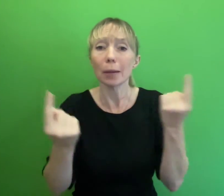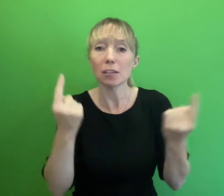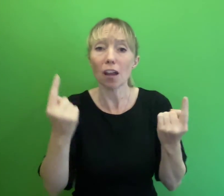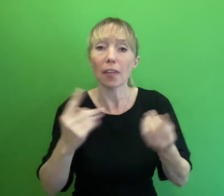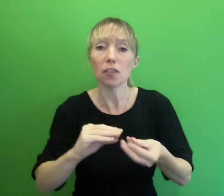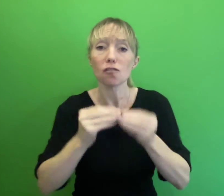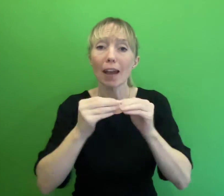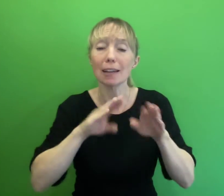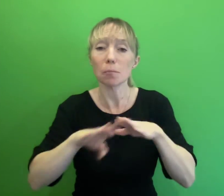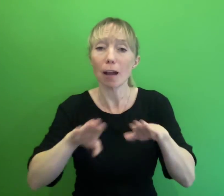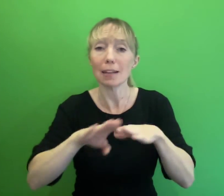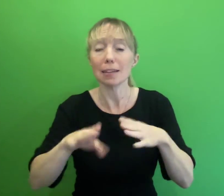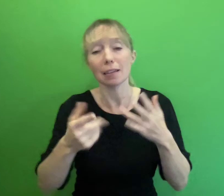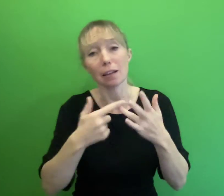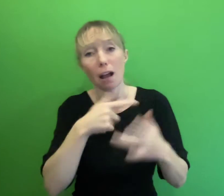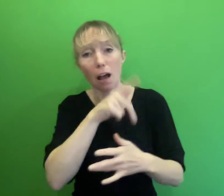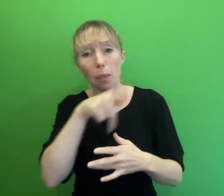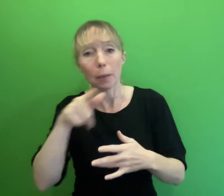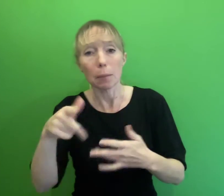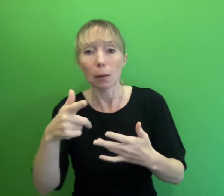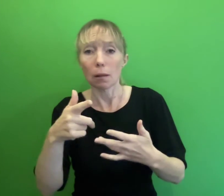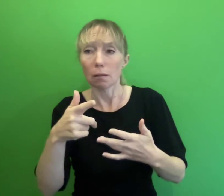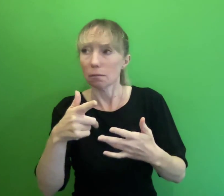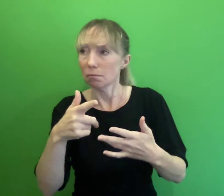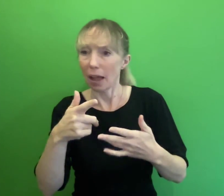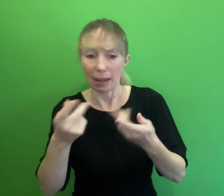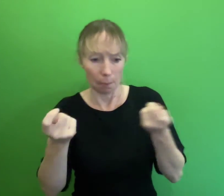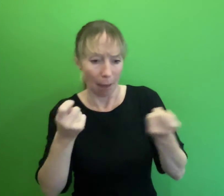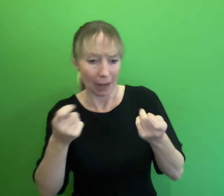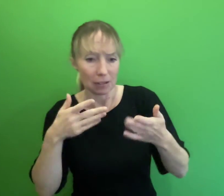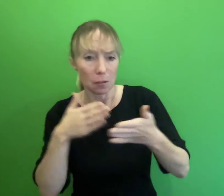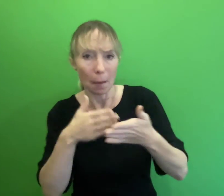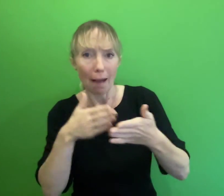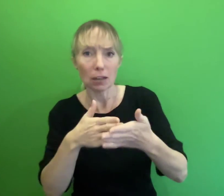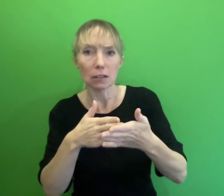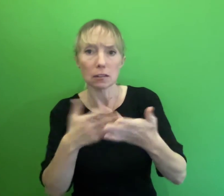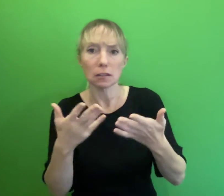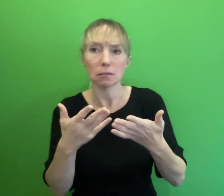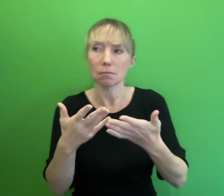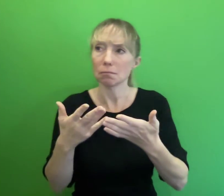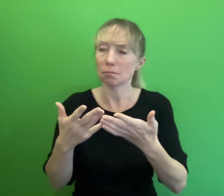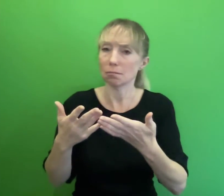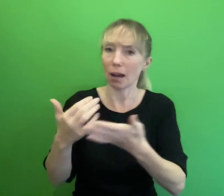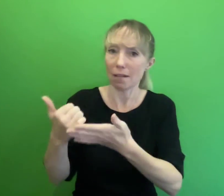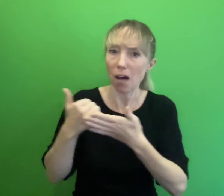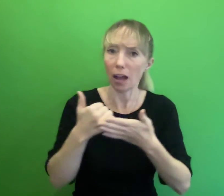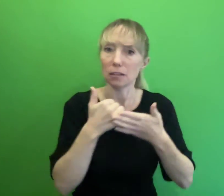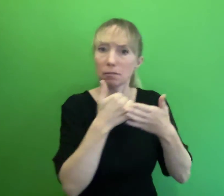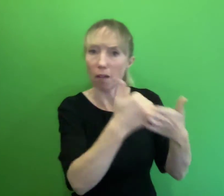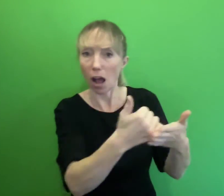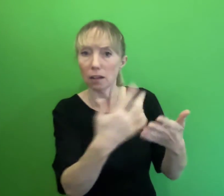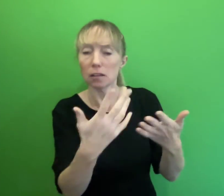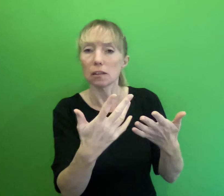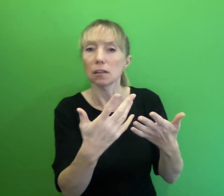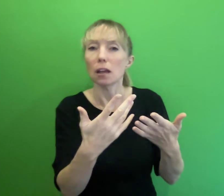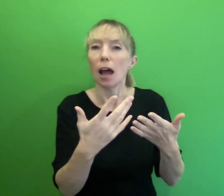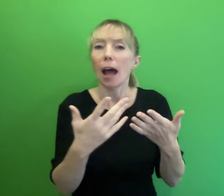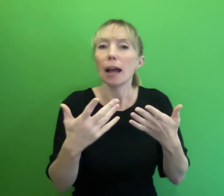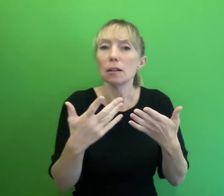how others manage similar access barriers, as well as more use of small groups and breakout rooms in